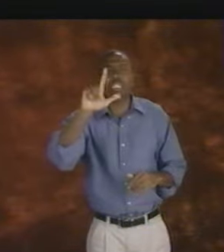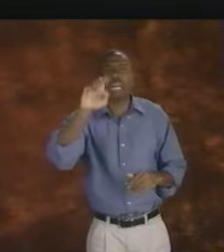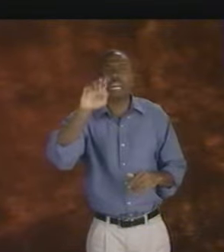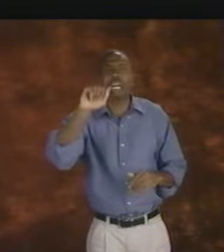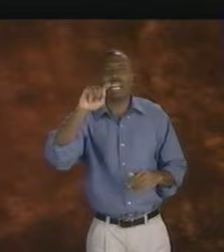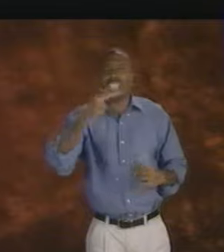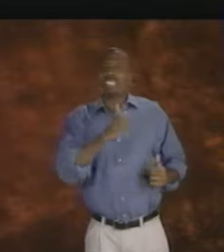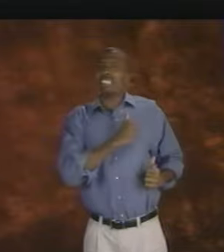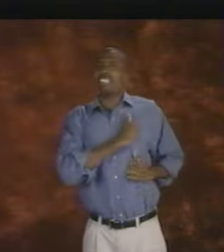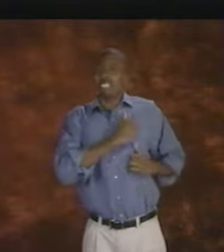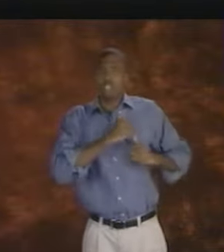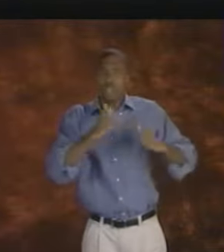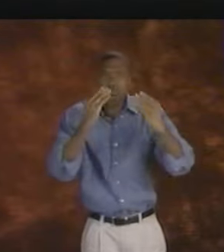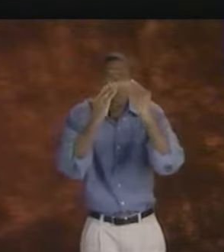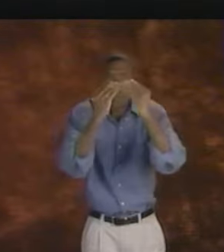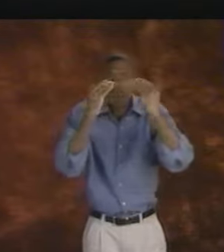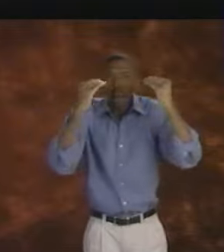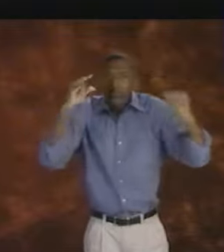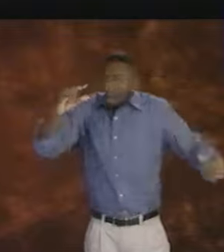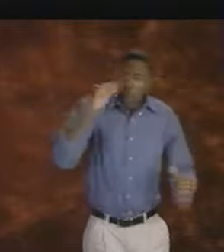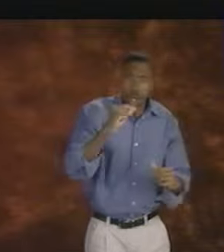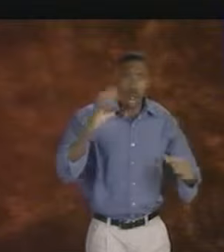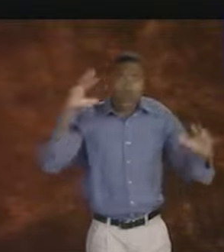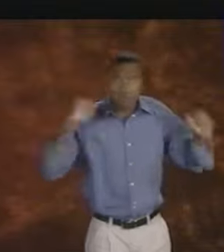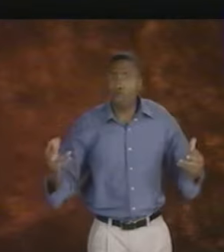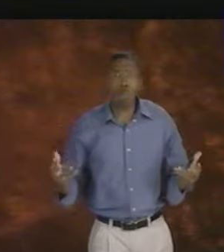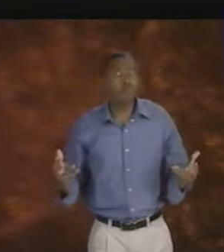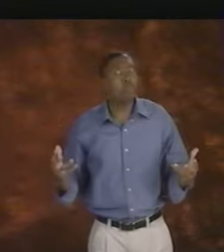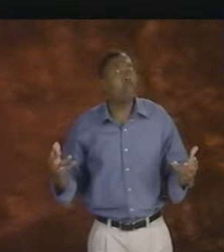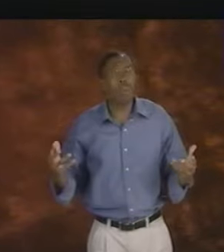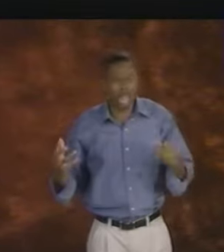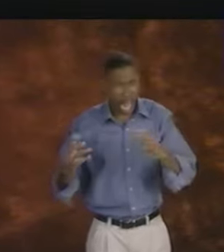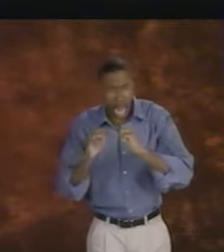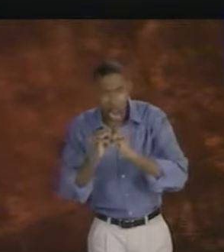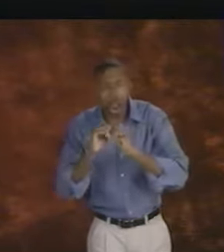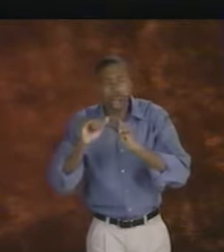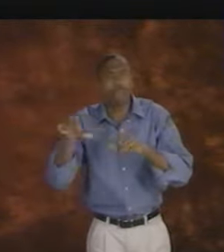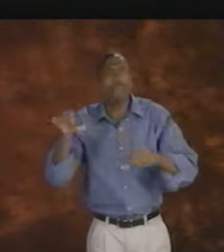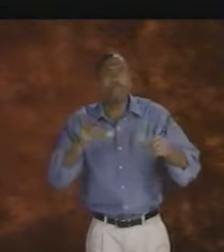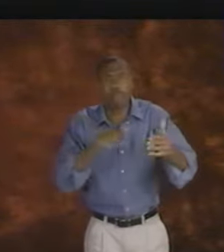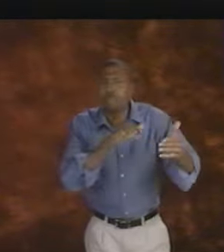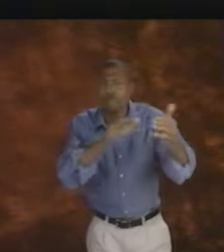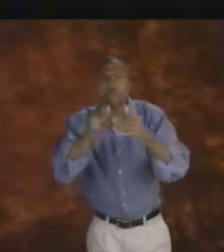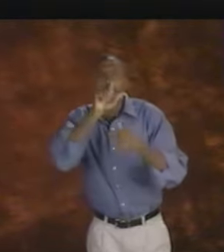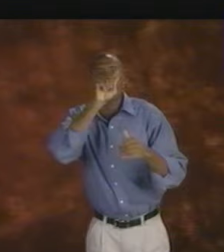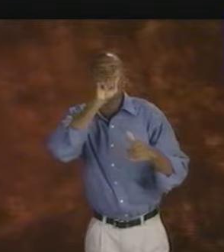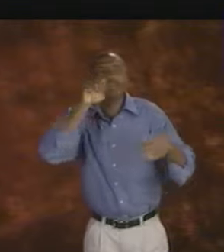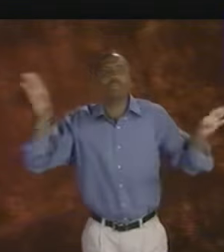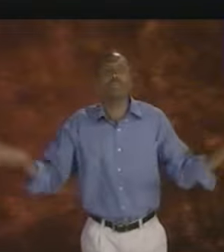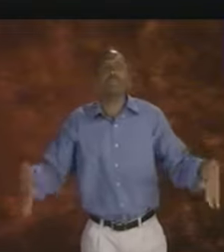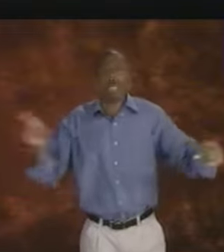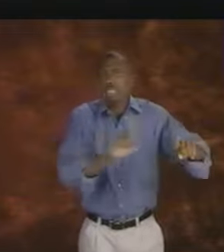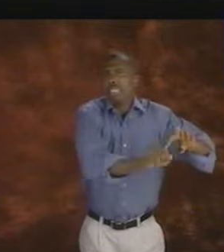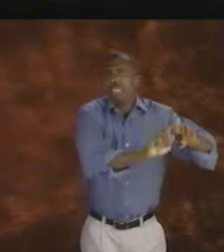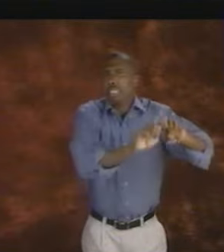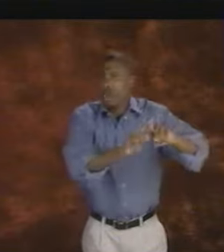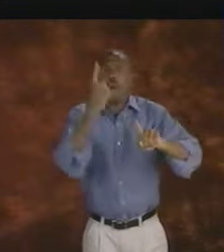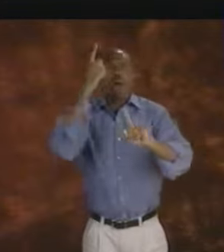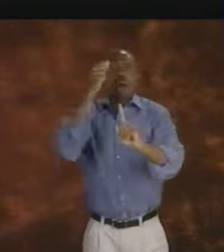add another thing. I want to talk about stealth. You've probably heard of that, the stealth airplane, how it can move quickly